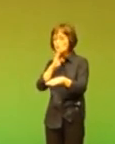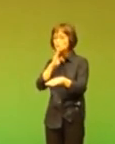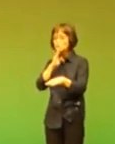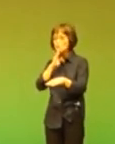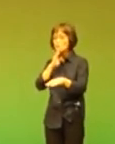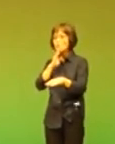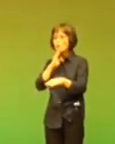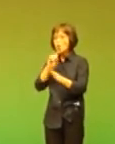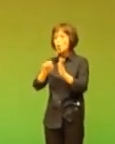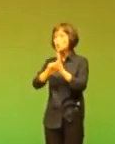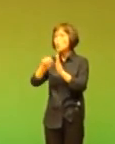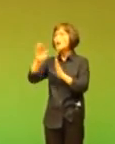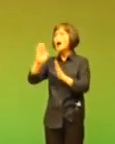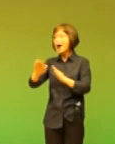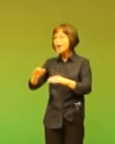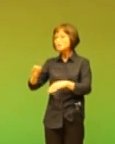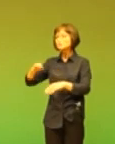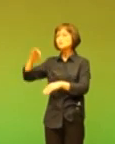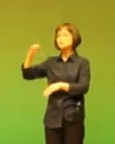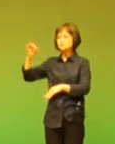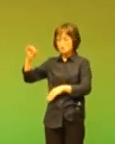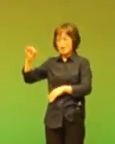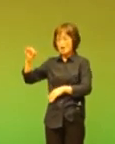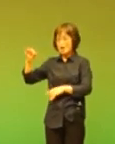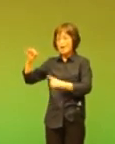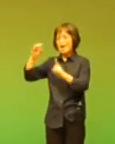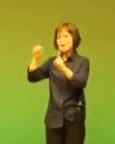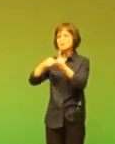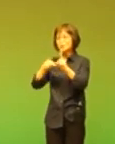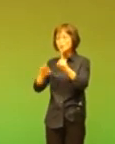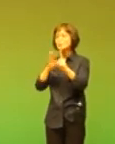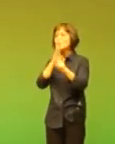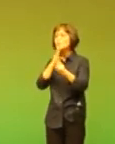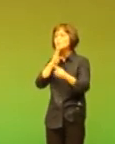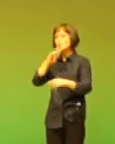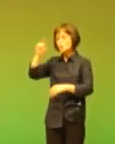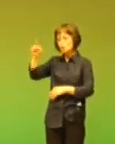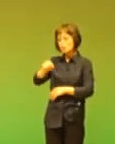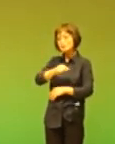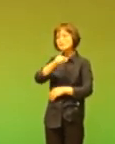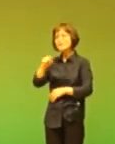matters. One human being, one true